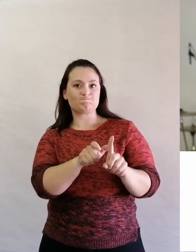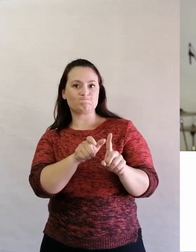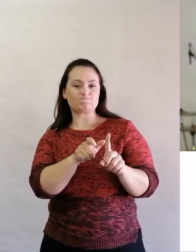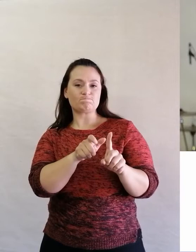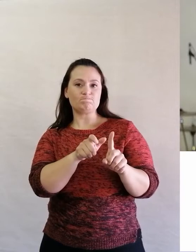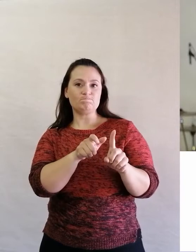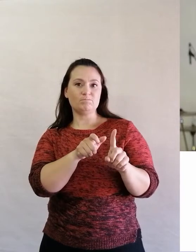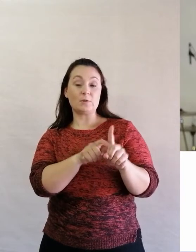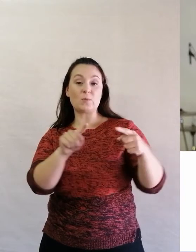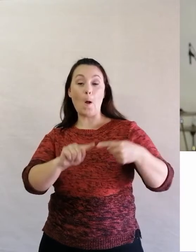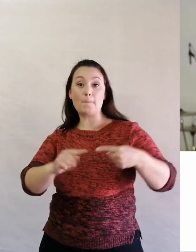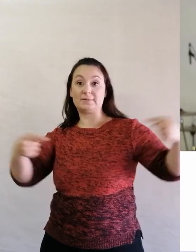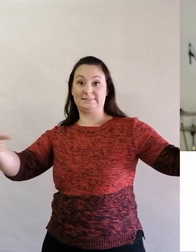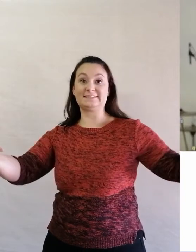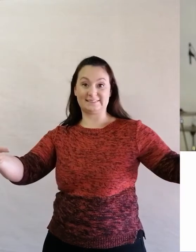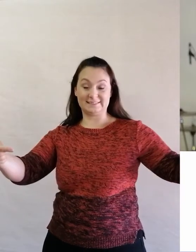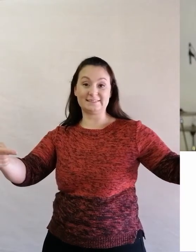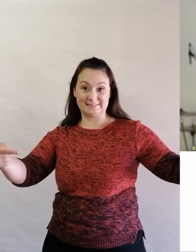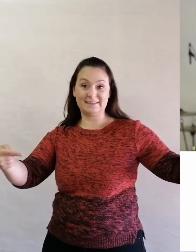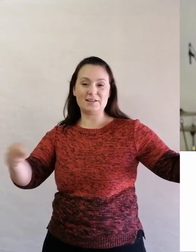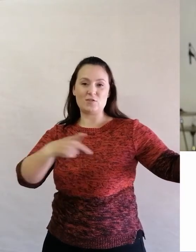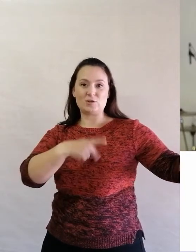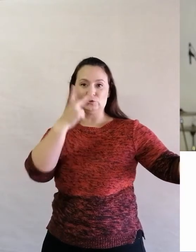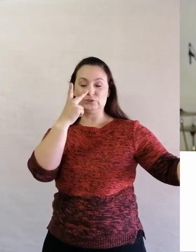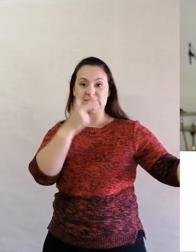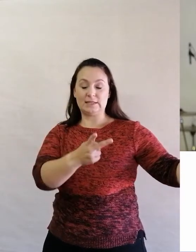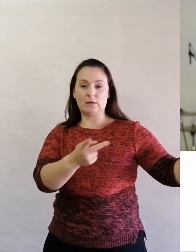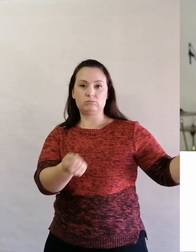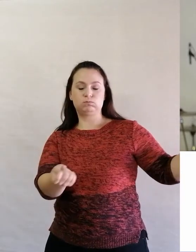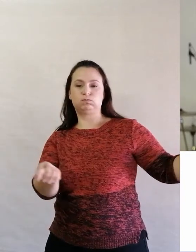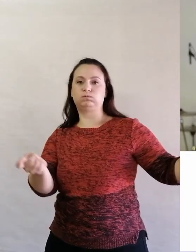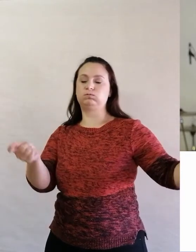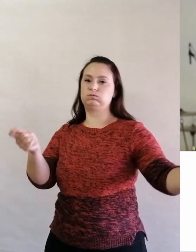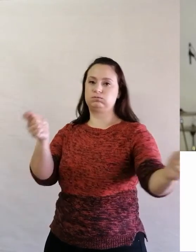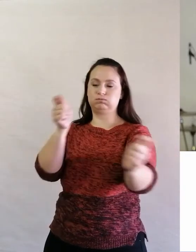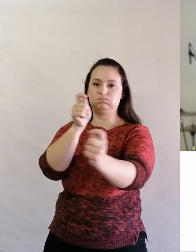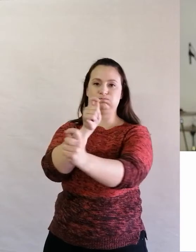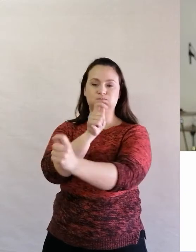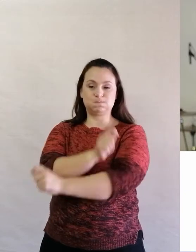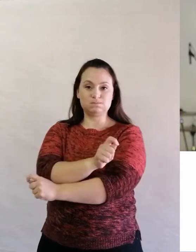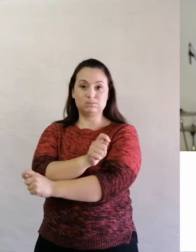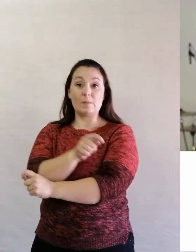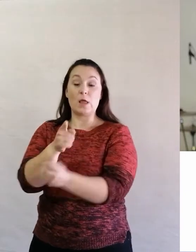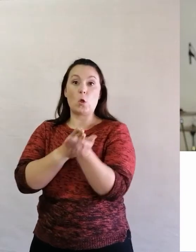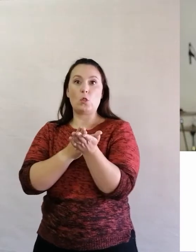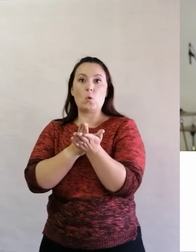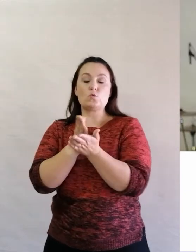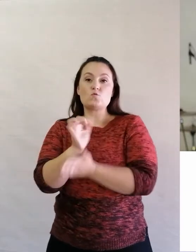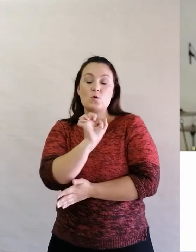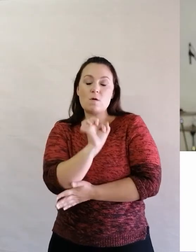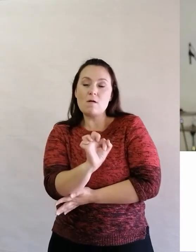exactly on the opposite road, has this amazing conversion. And through that, he begins